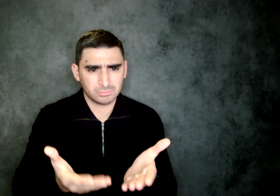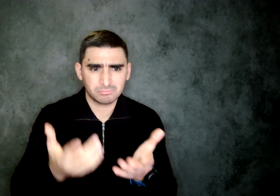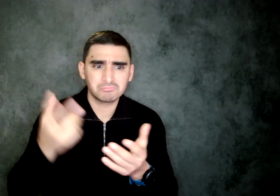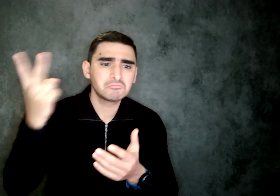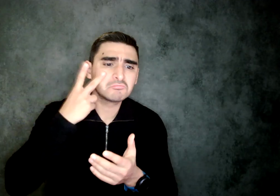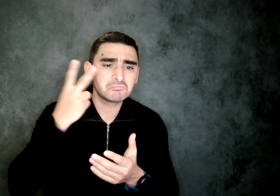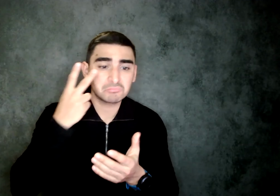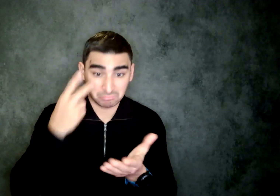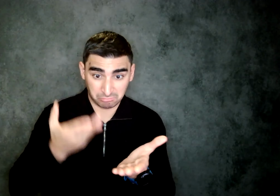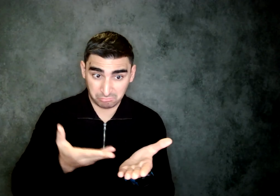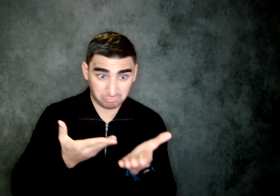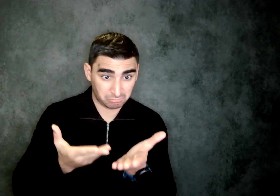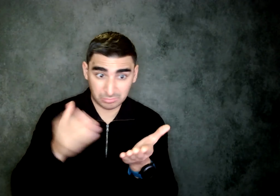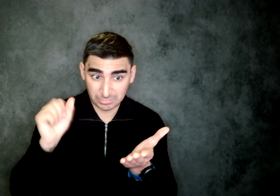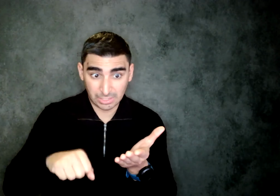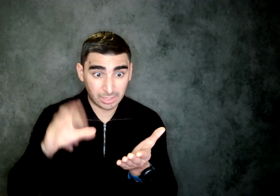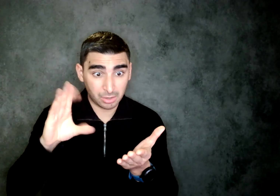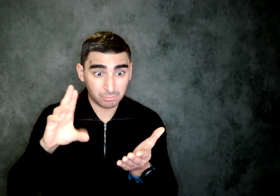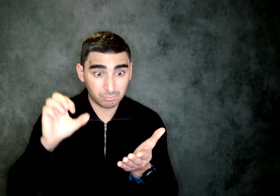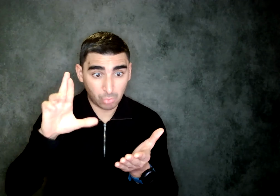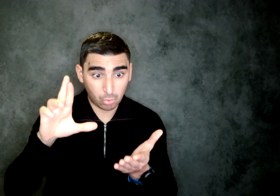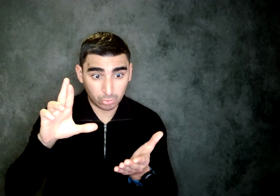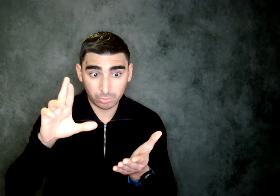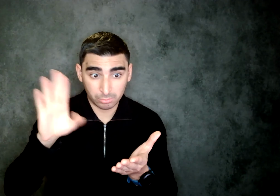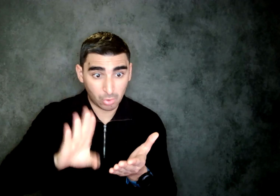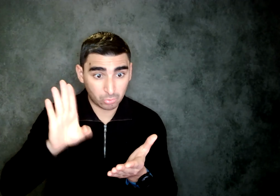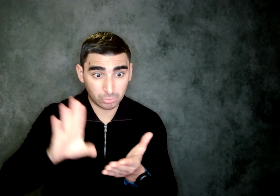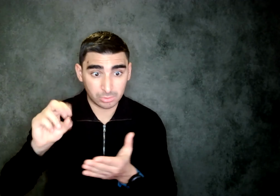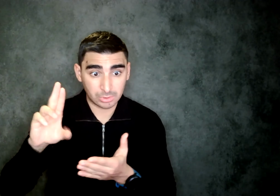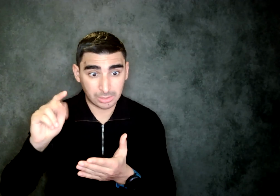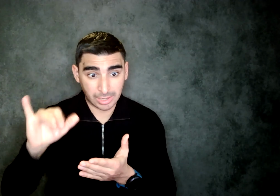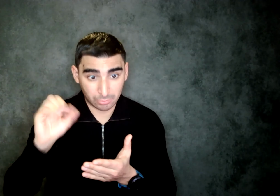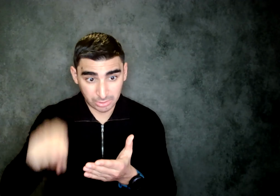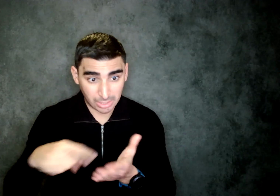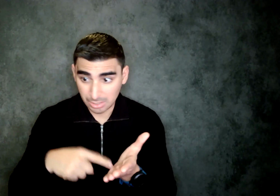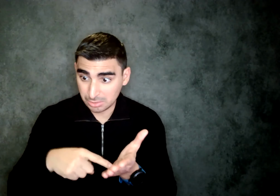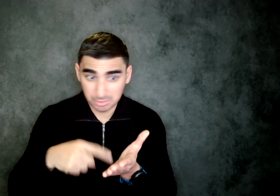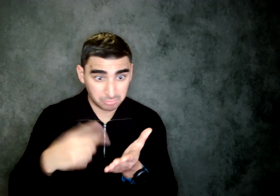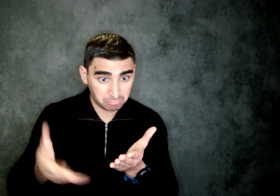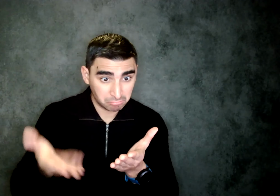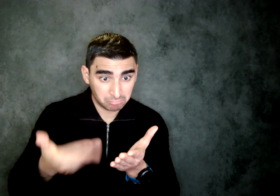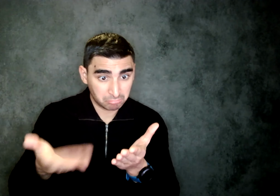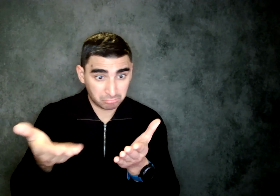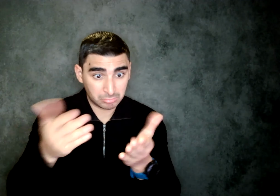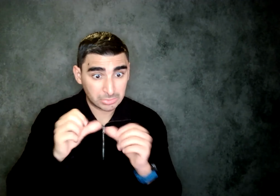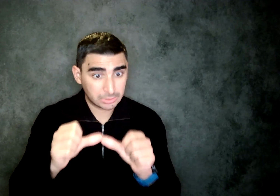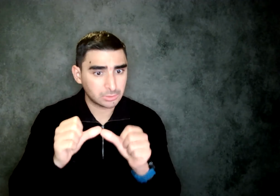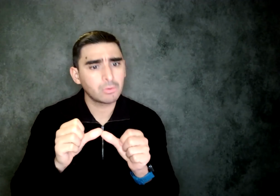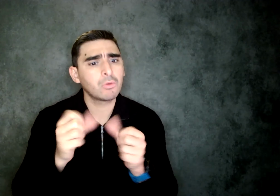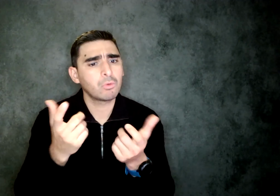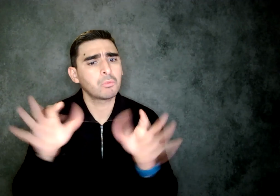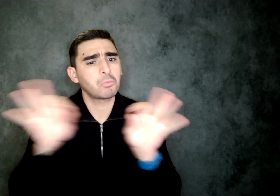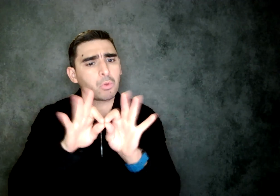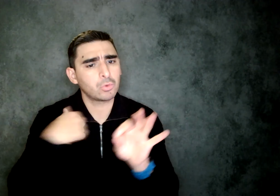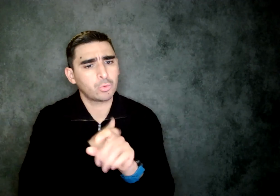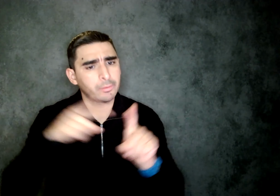this something that Boulder County might want to follow up with this guy and maybe see if it's important to, you know, pilot a